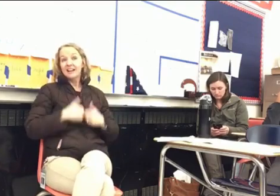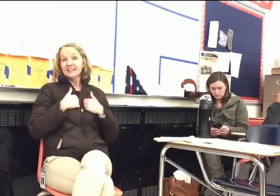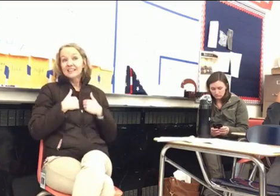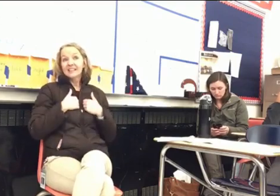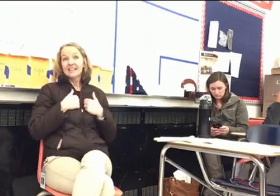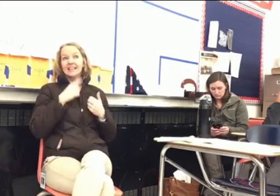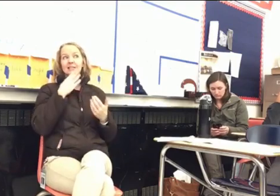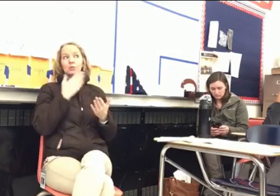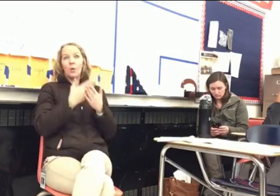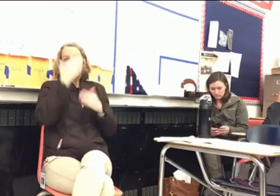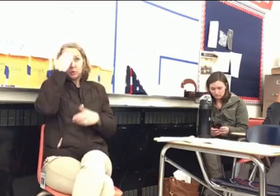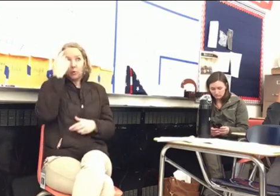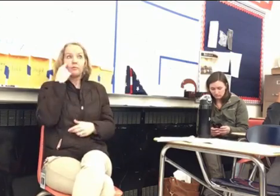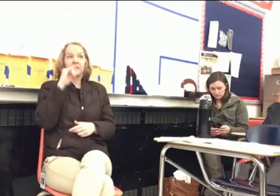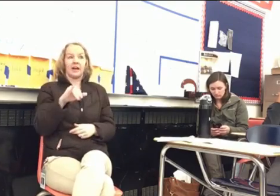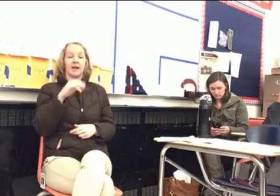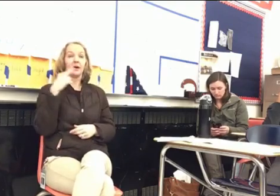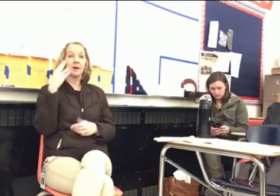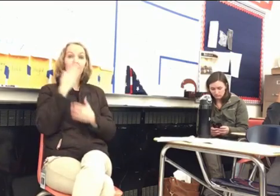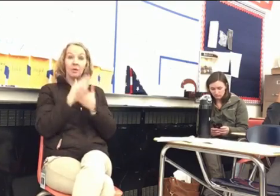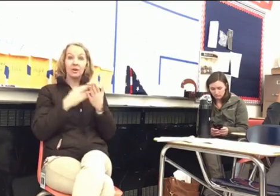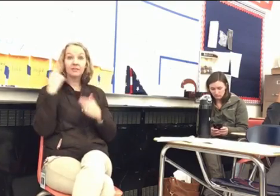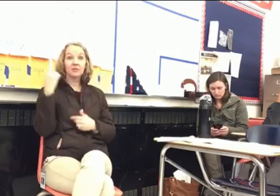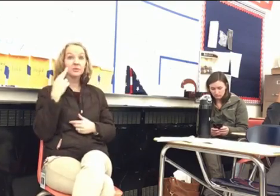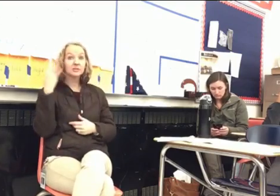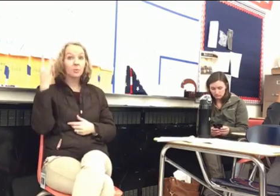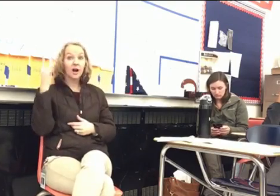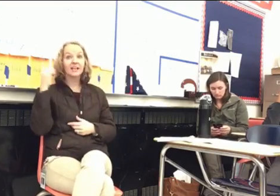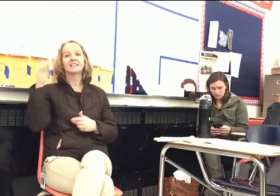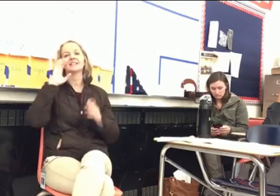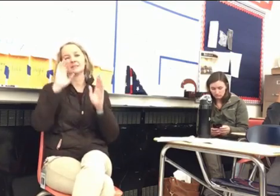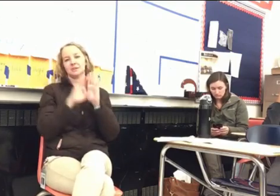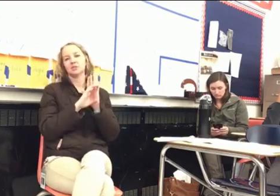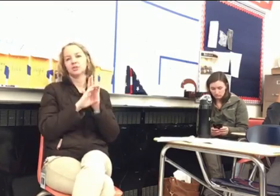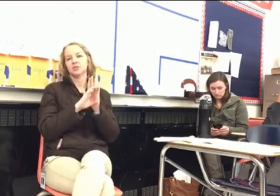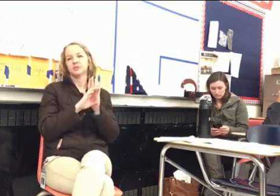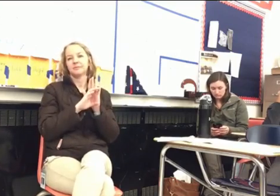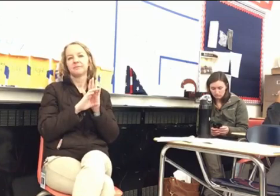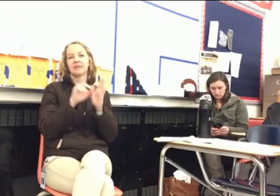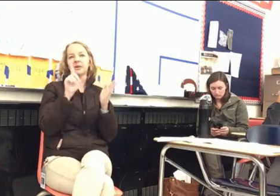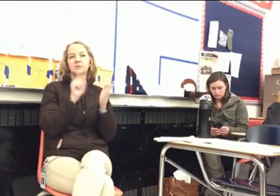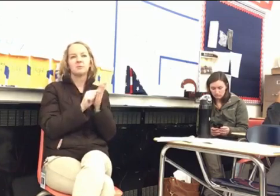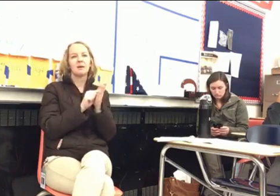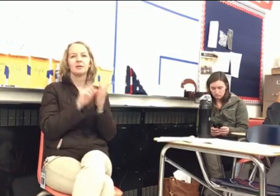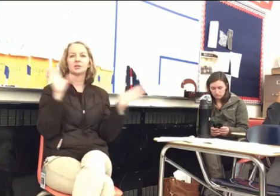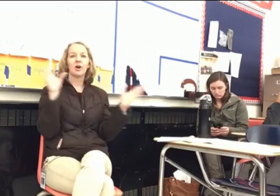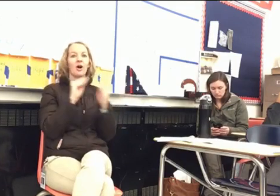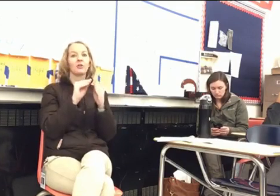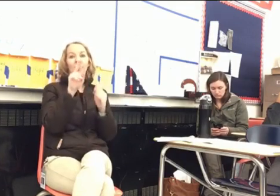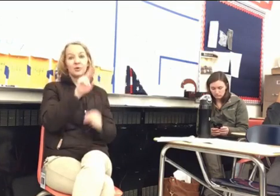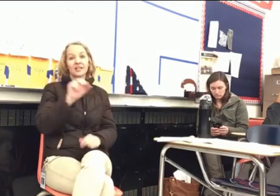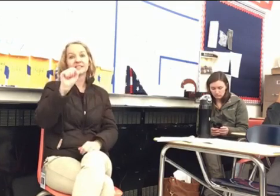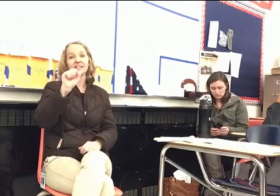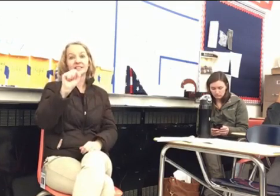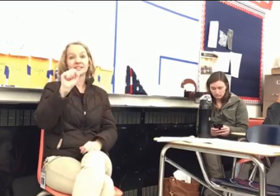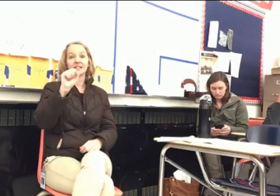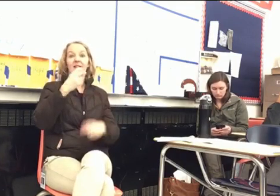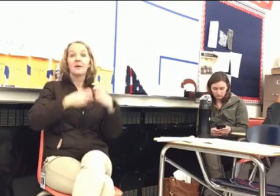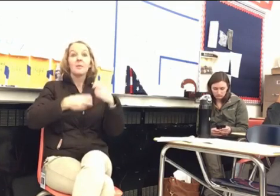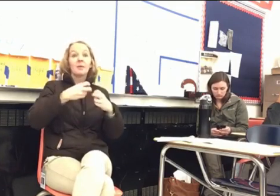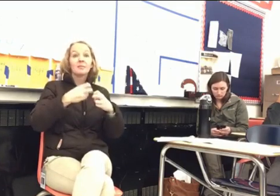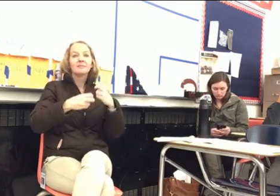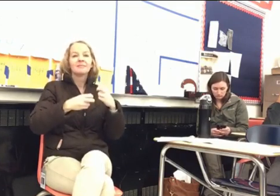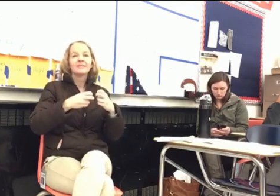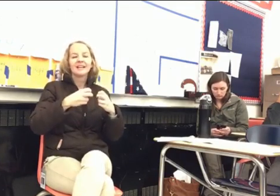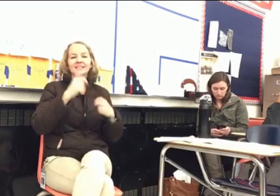really well known for that. Part of the reason why, too, has to do with this picture right here. This was published all throughout the United States. The problem is it's